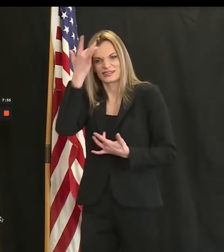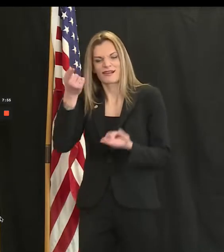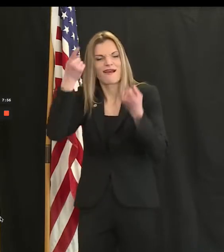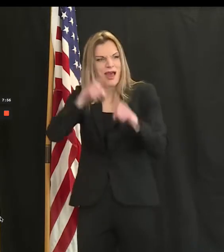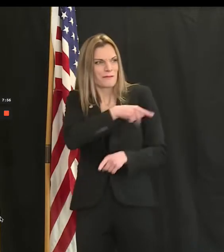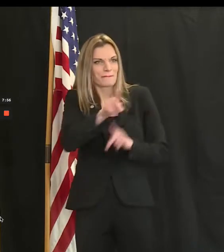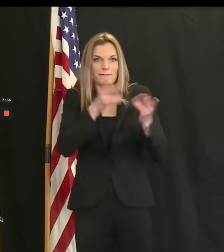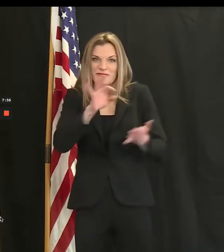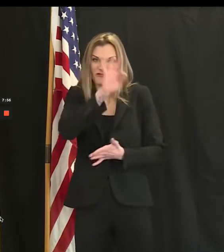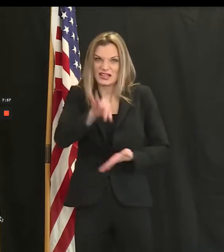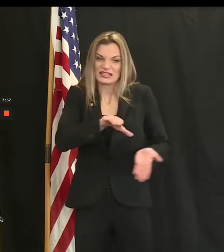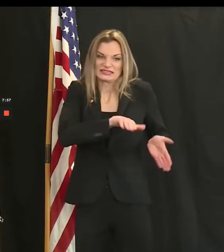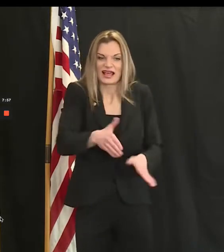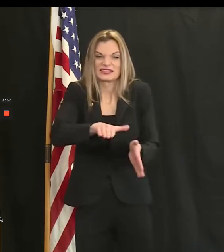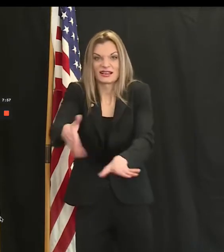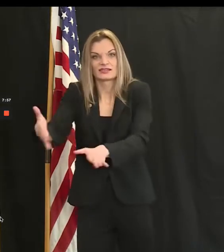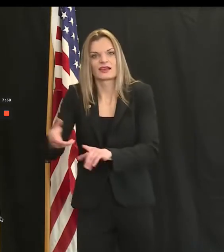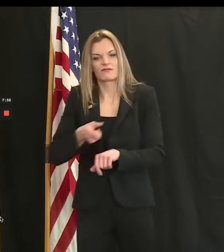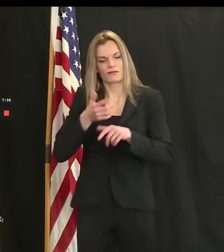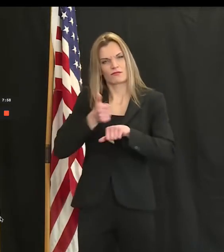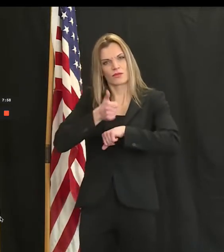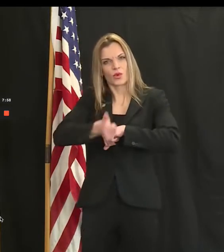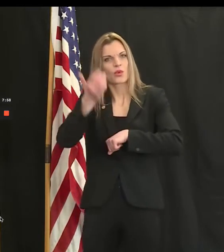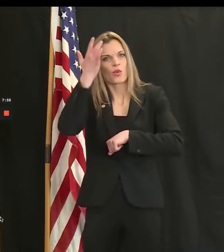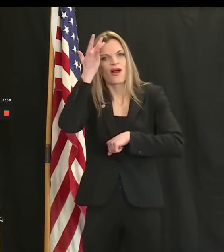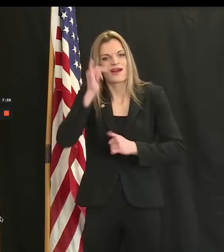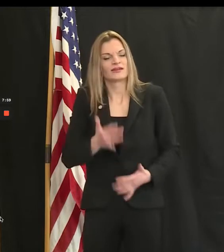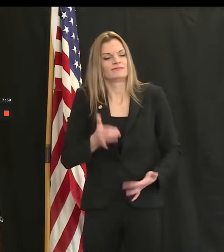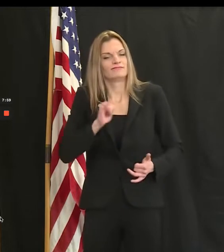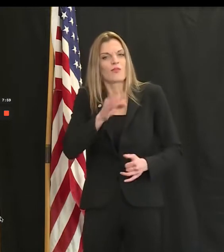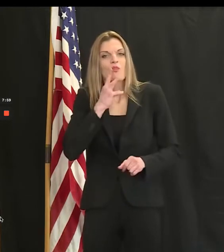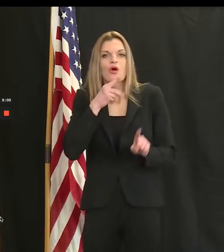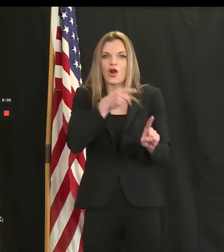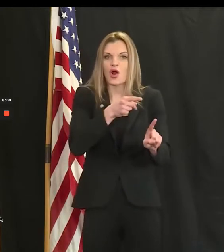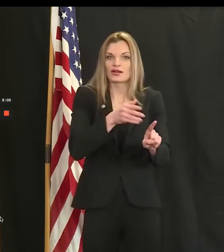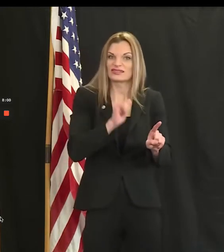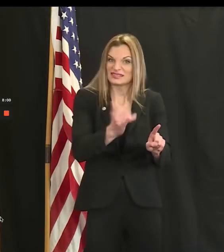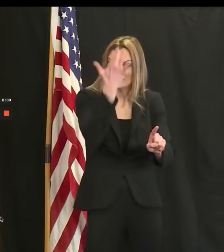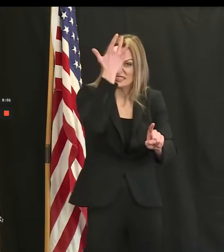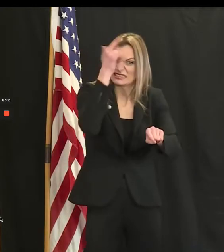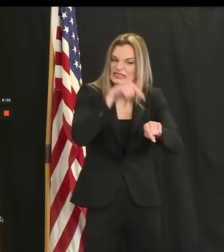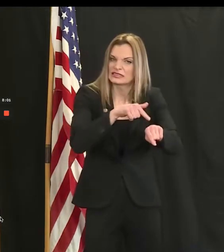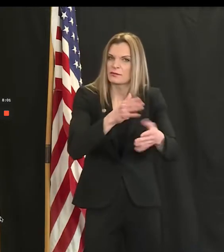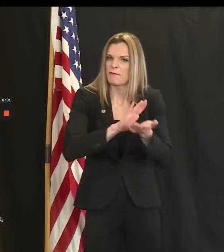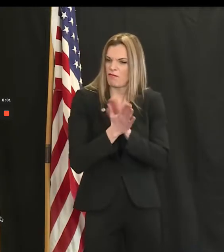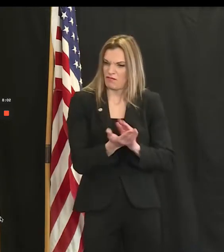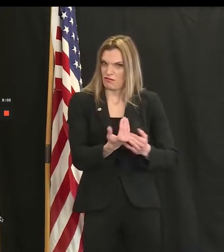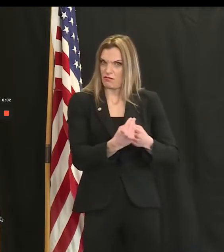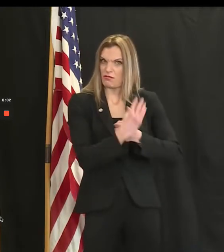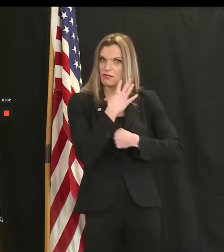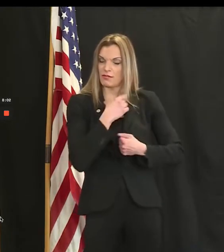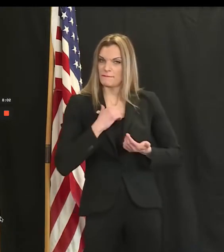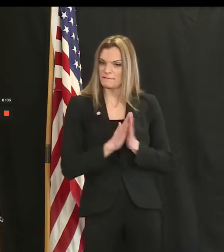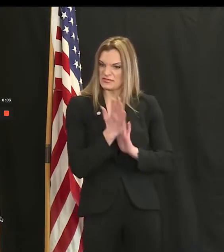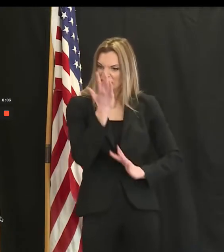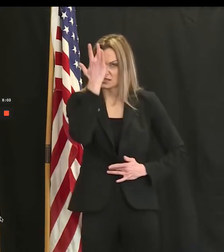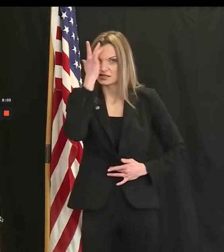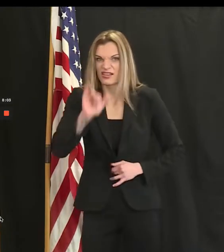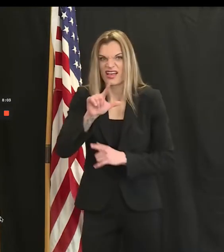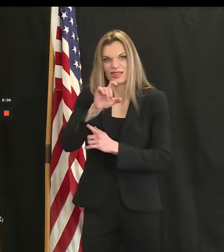that were potentially related to Legionella. It is critical that that these deaths be reviewed